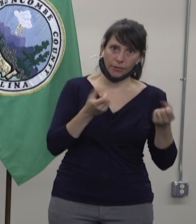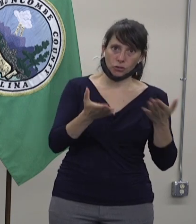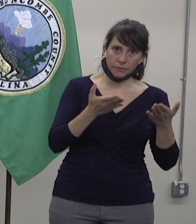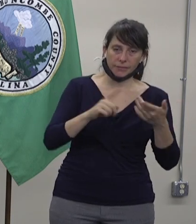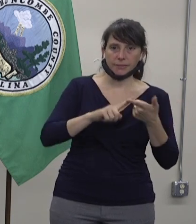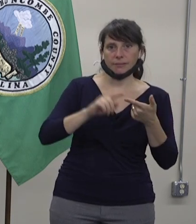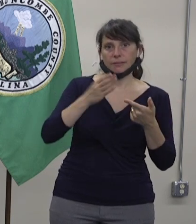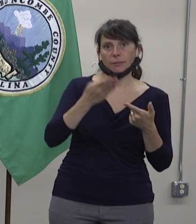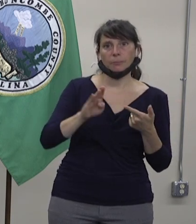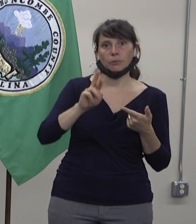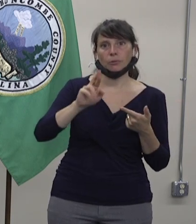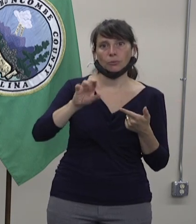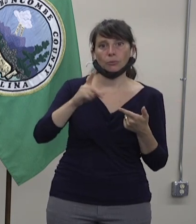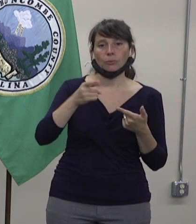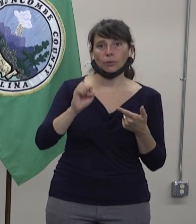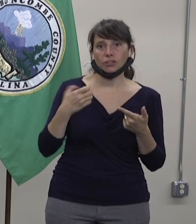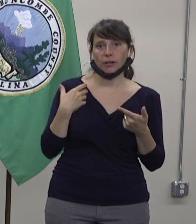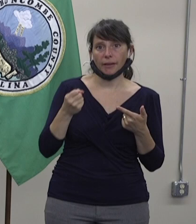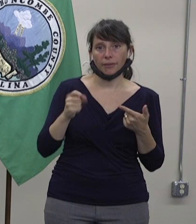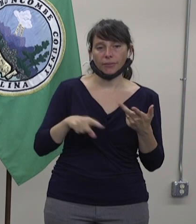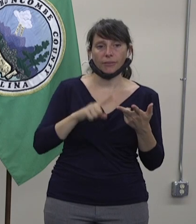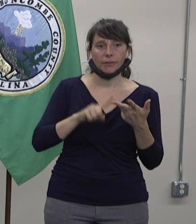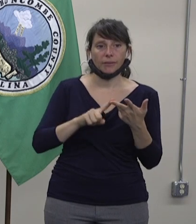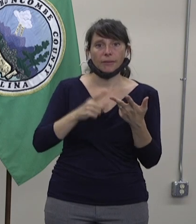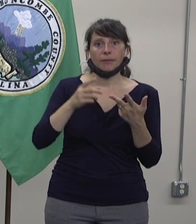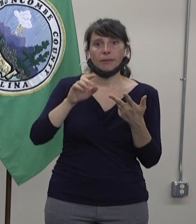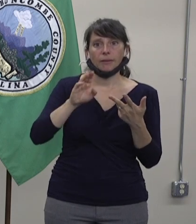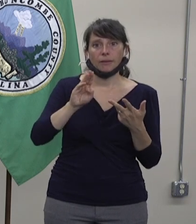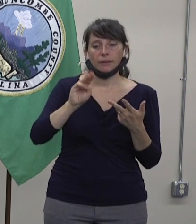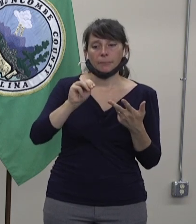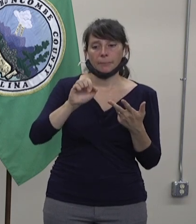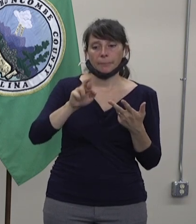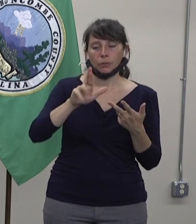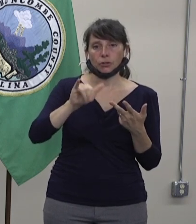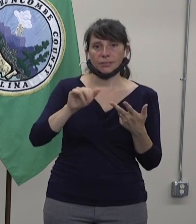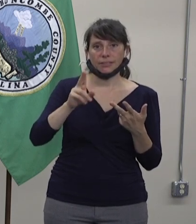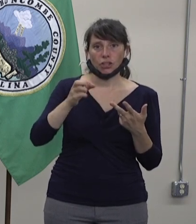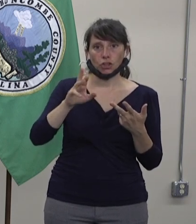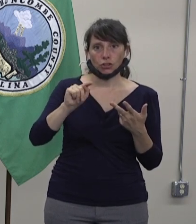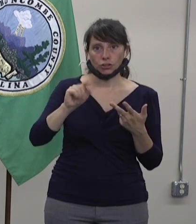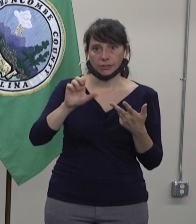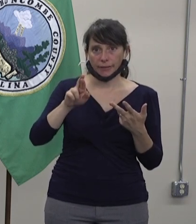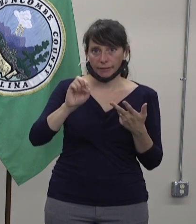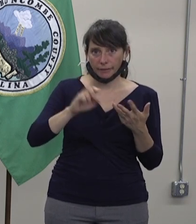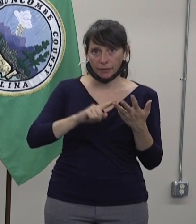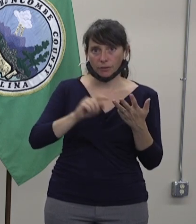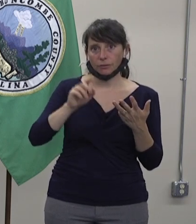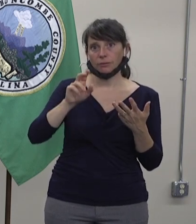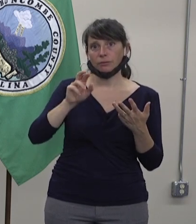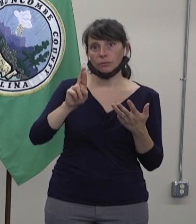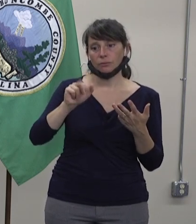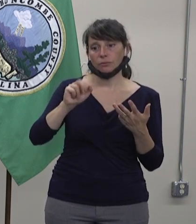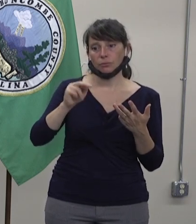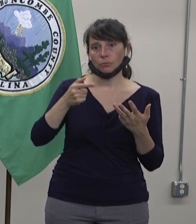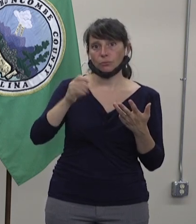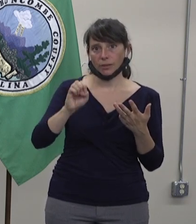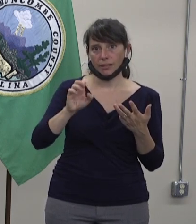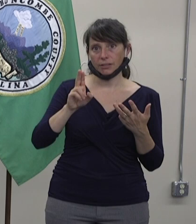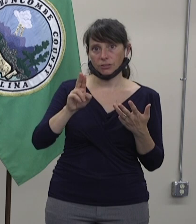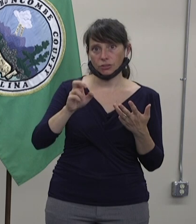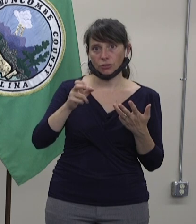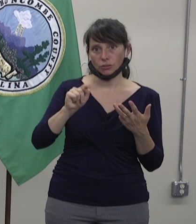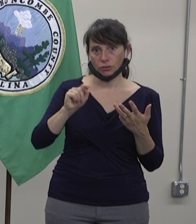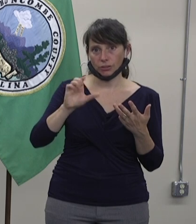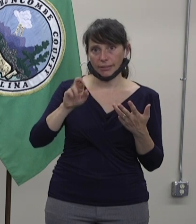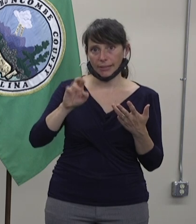Community Health Services, Mercy Urgent Care, Range Urgent Care, and Mayheck Family Health